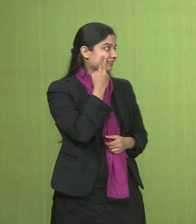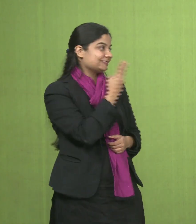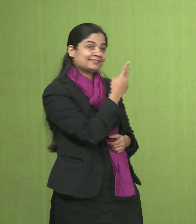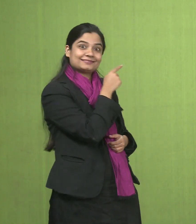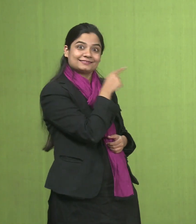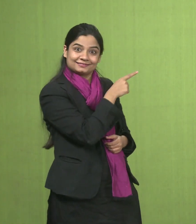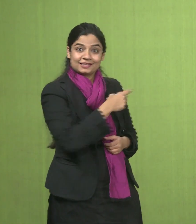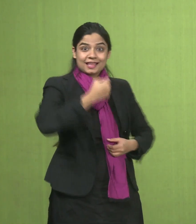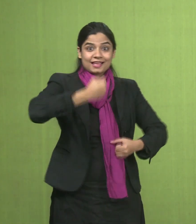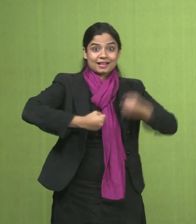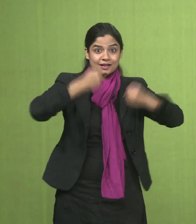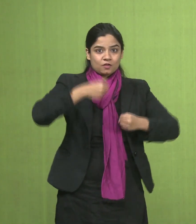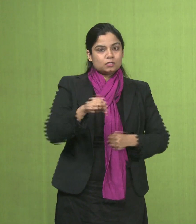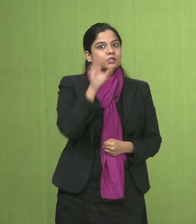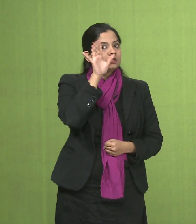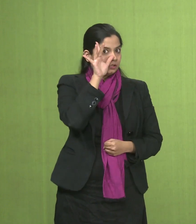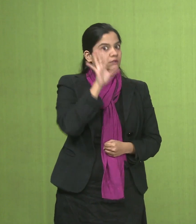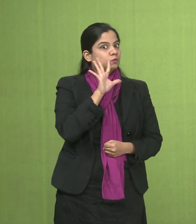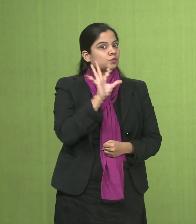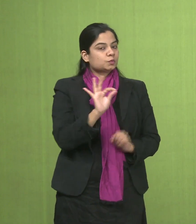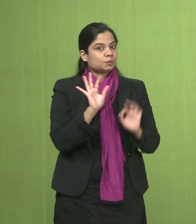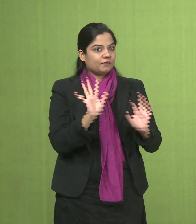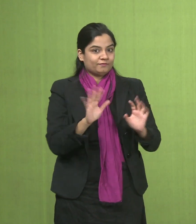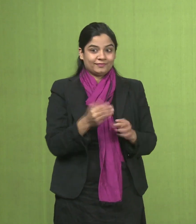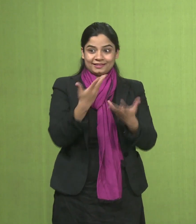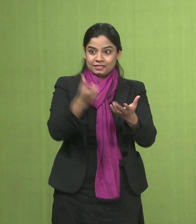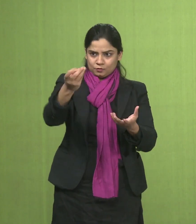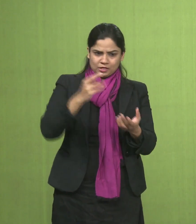As you can see from the picture, defective weights and measures.